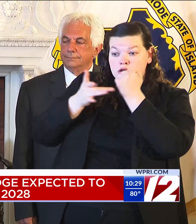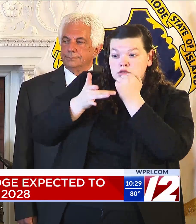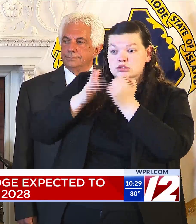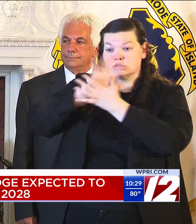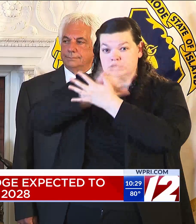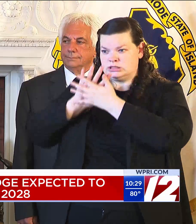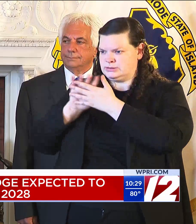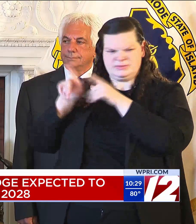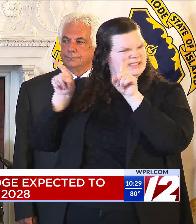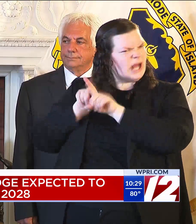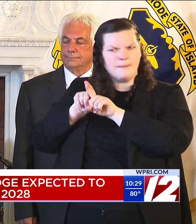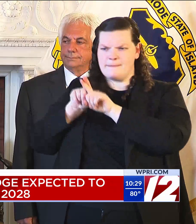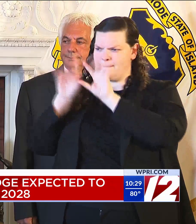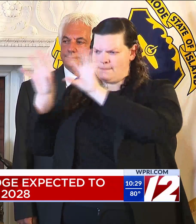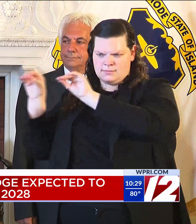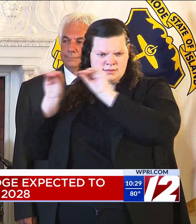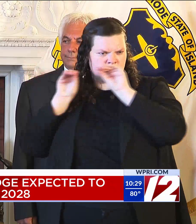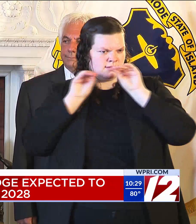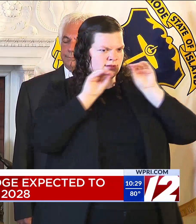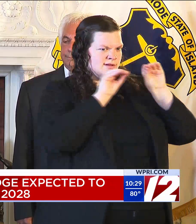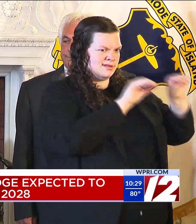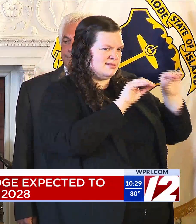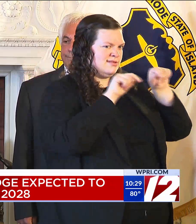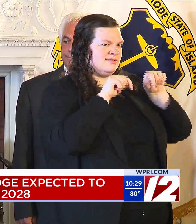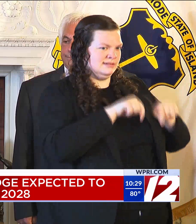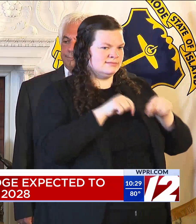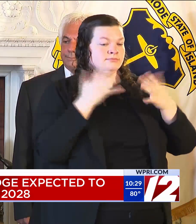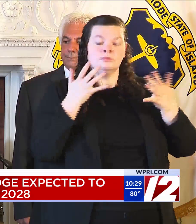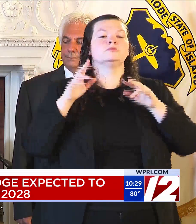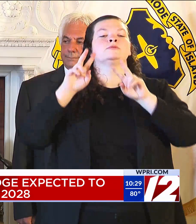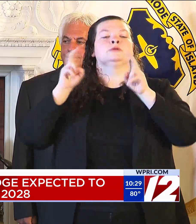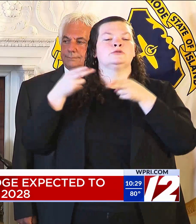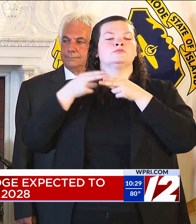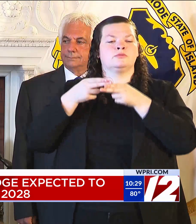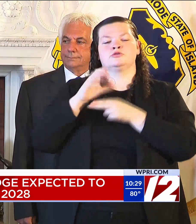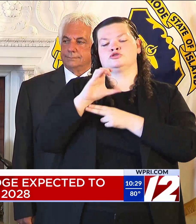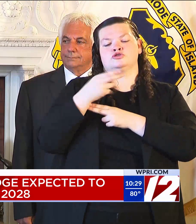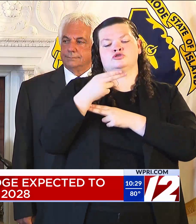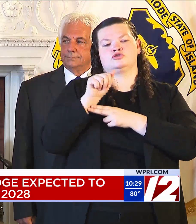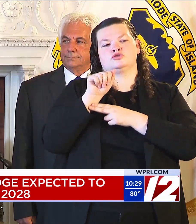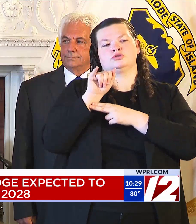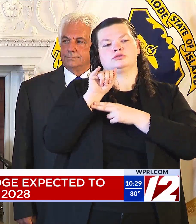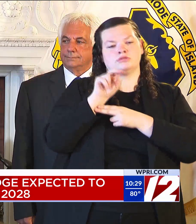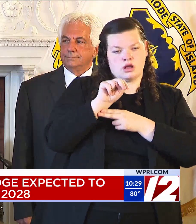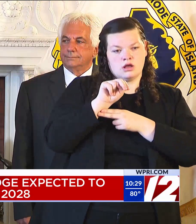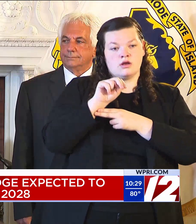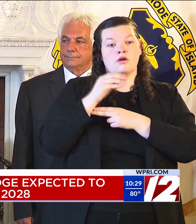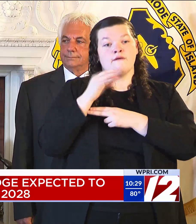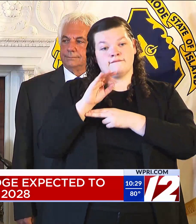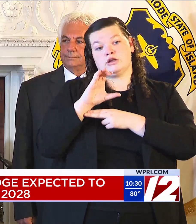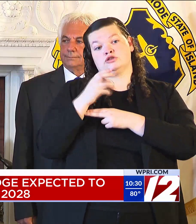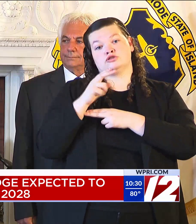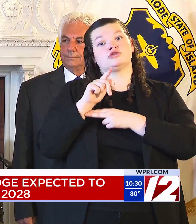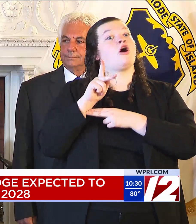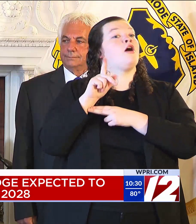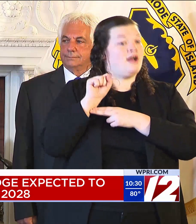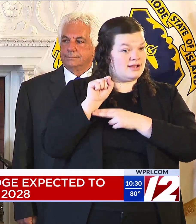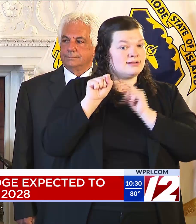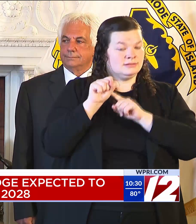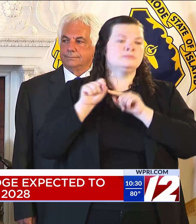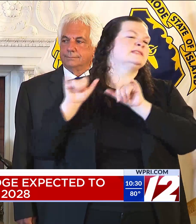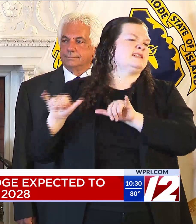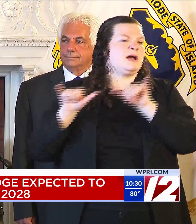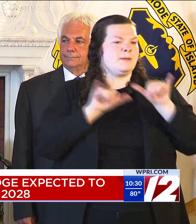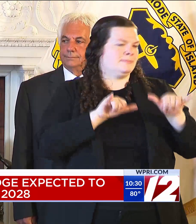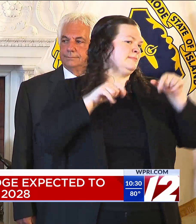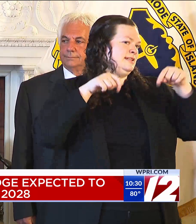elements on the Chain of Rocks Bridge, combined with the consistent and easily producible steel members, allowed for rapid construction with